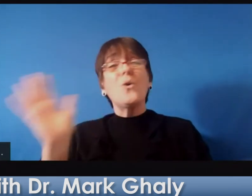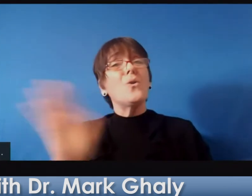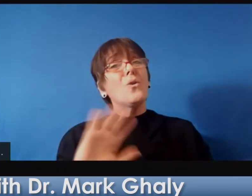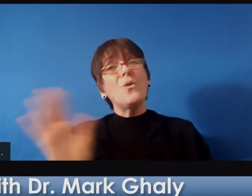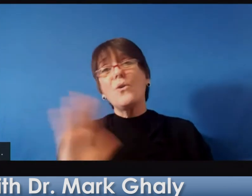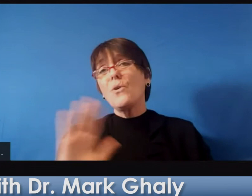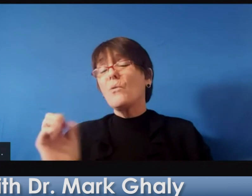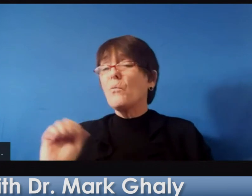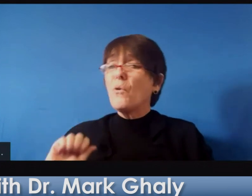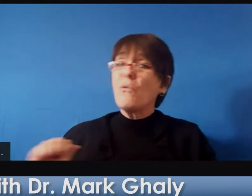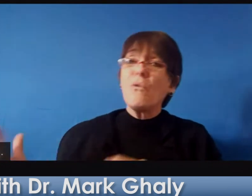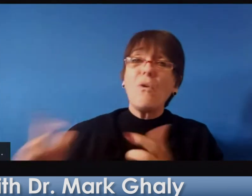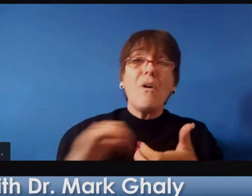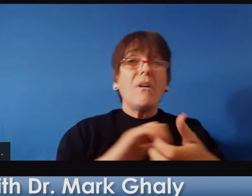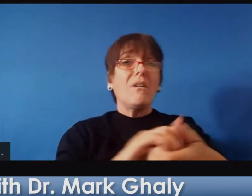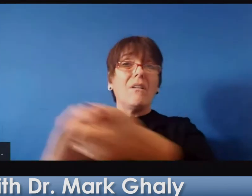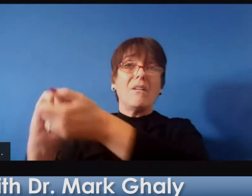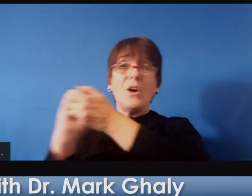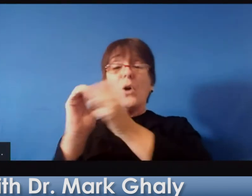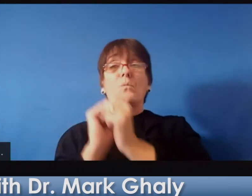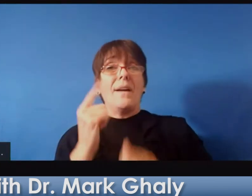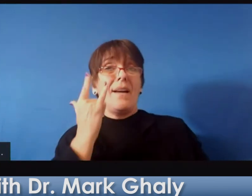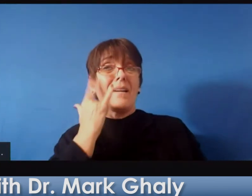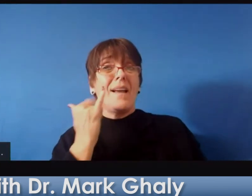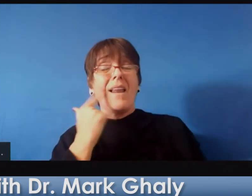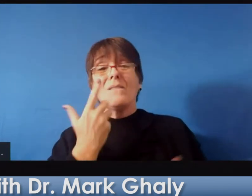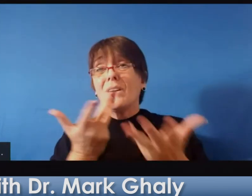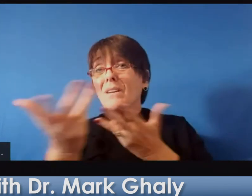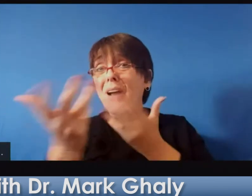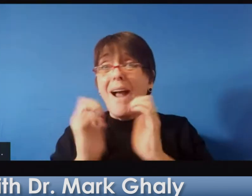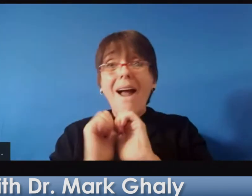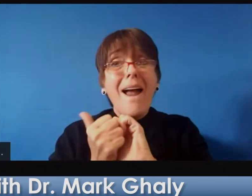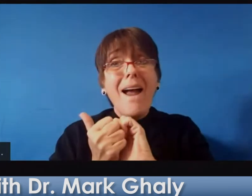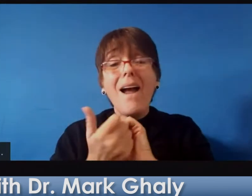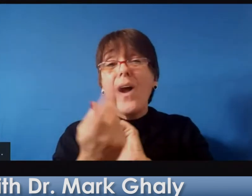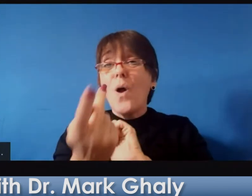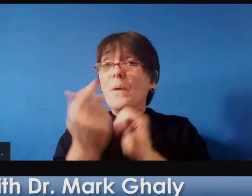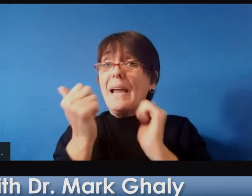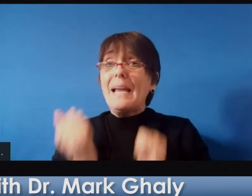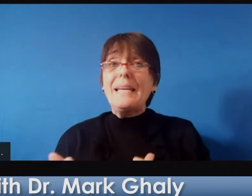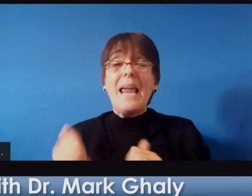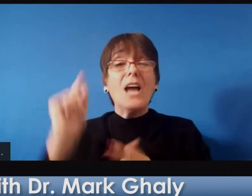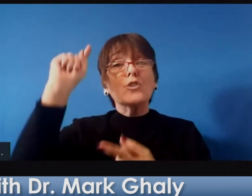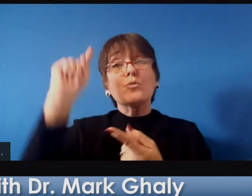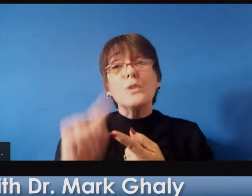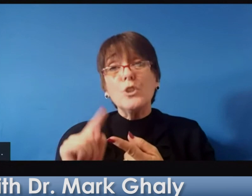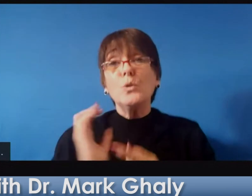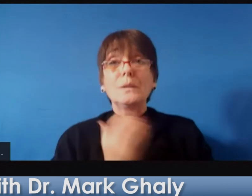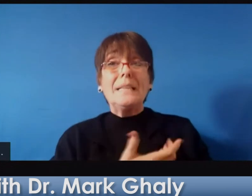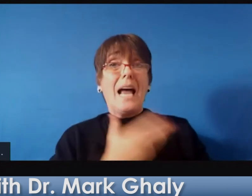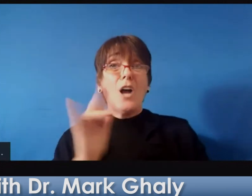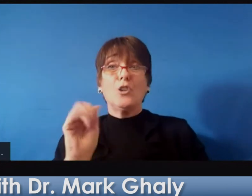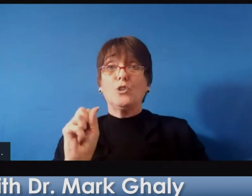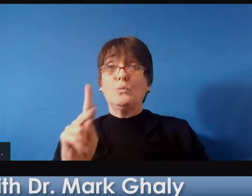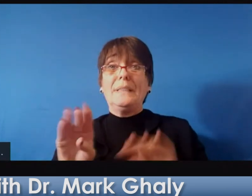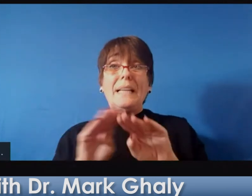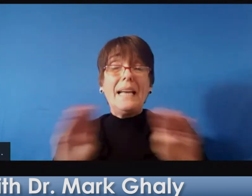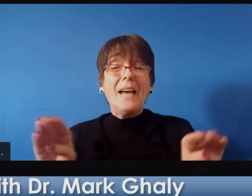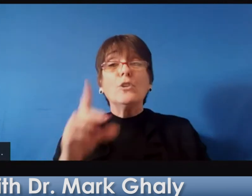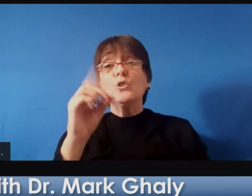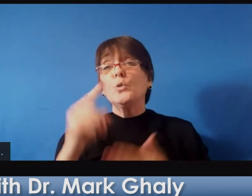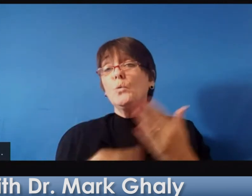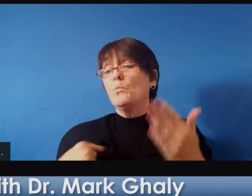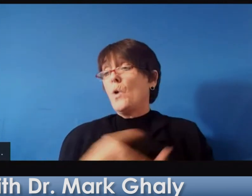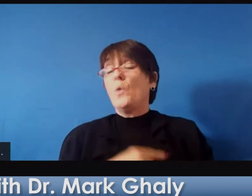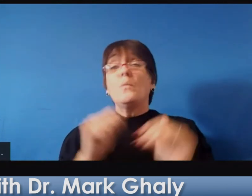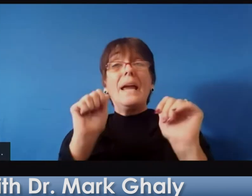every Californian, figuring out what we can do to reduce our own risk levels, to make sure that we're doing what we can to